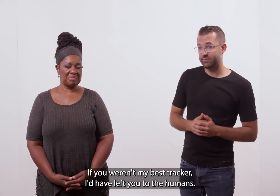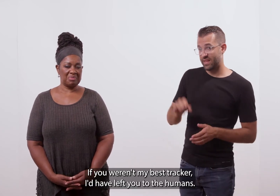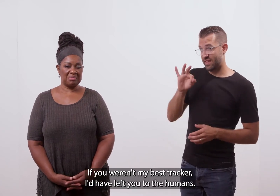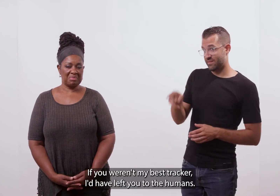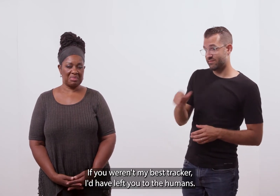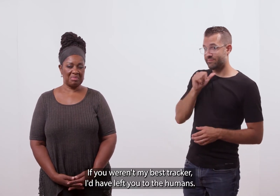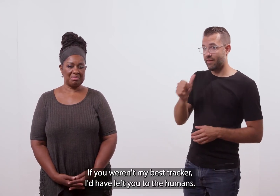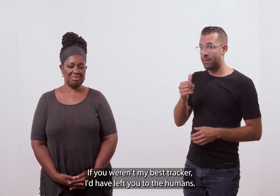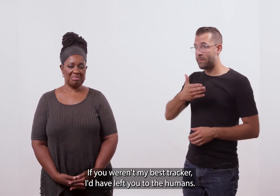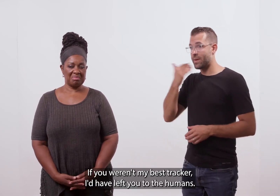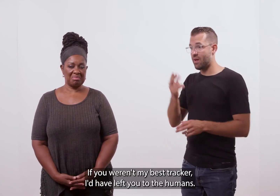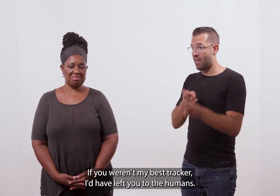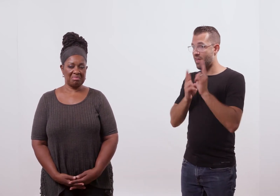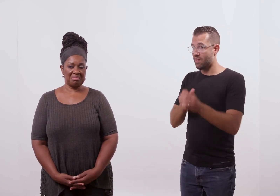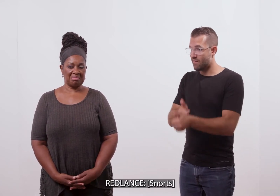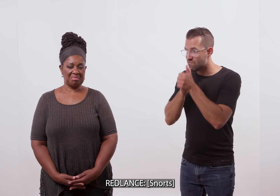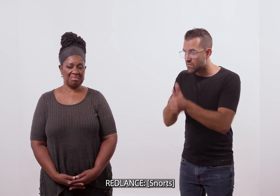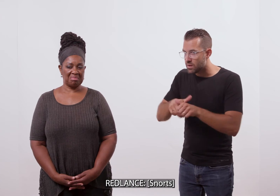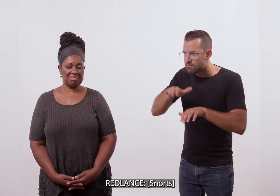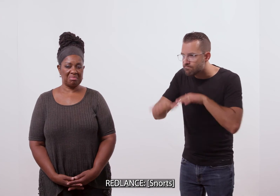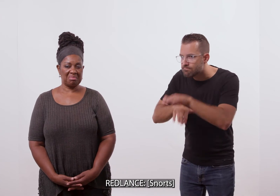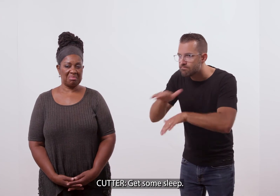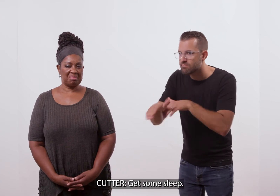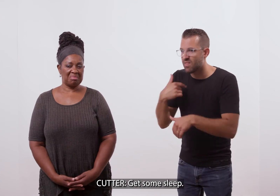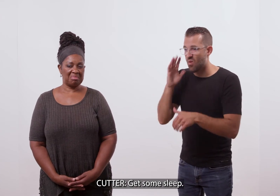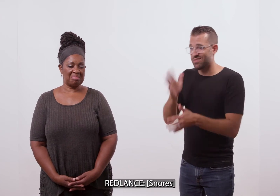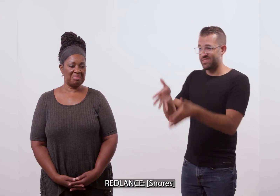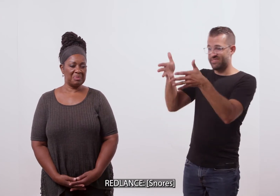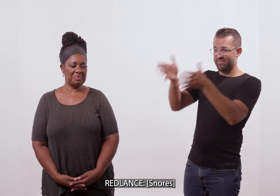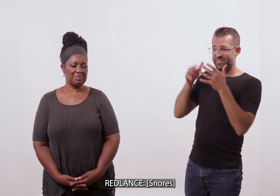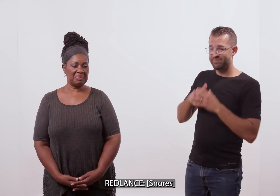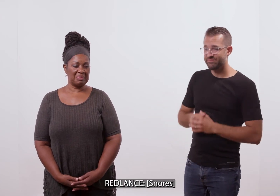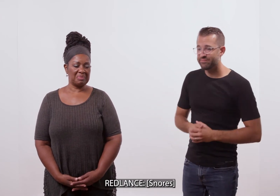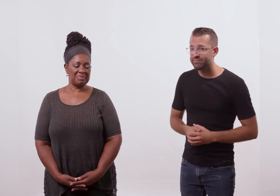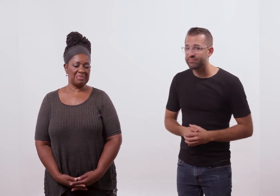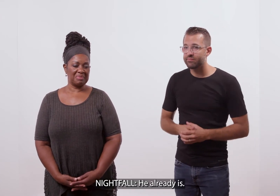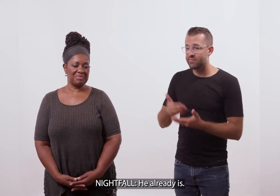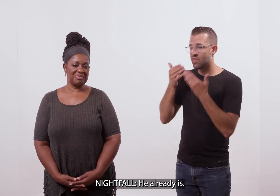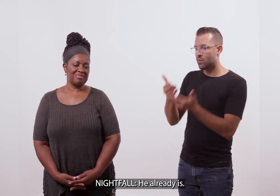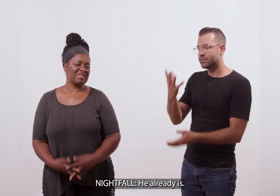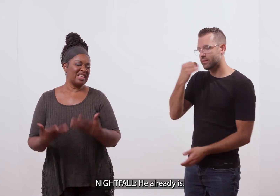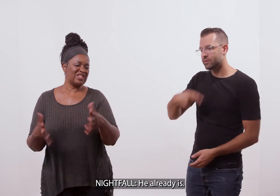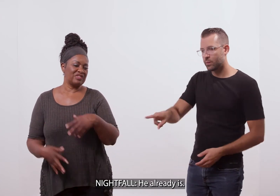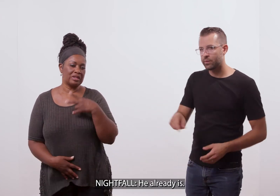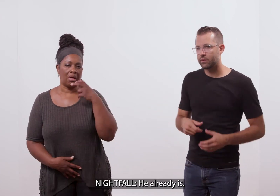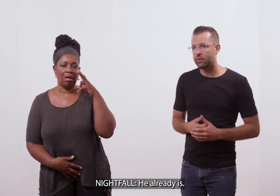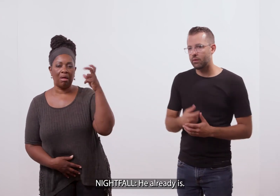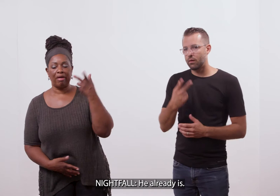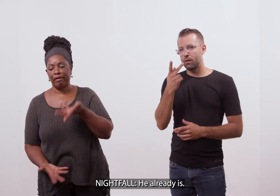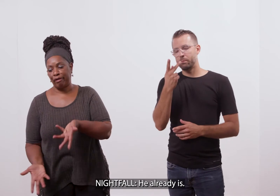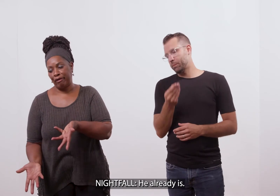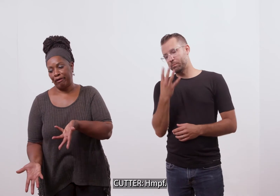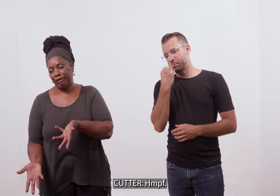tracker, I'd have left you to the humans. Get some sleep. He already is.